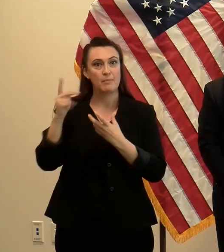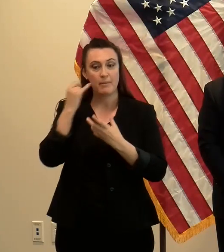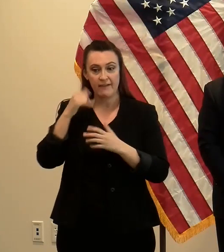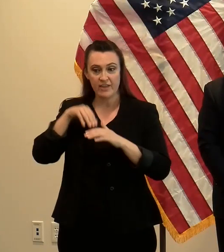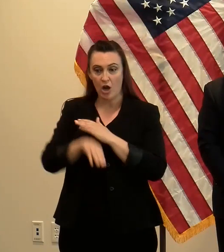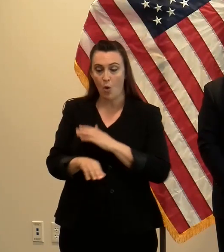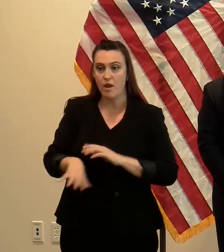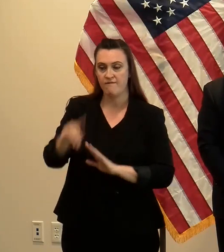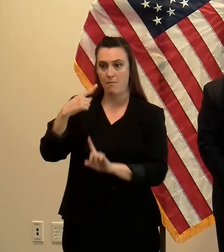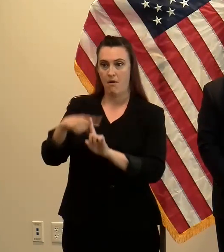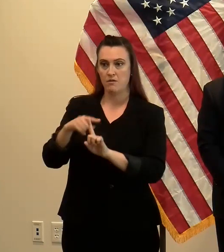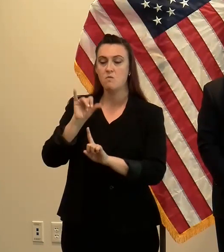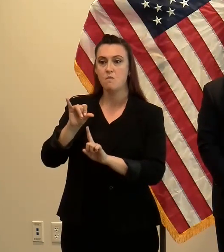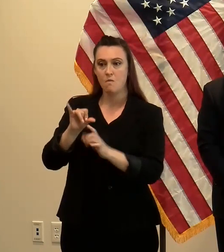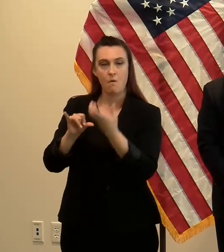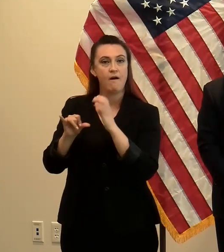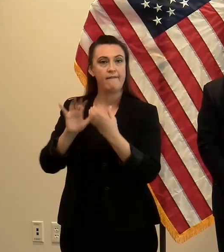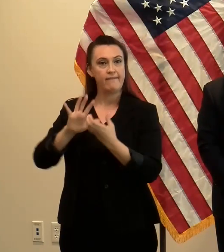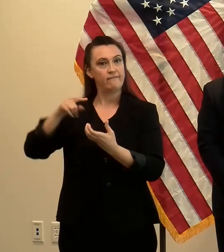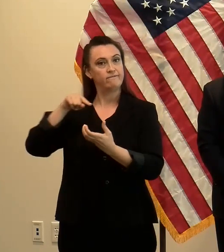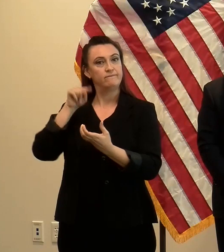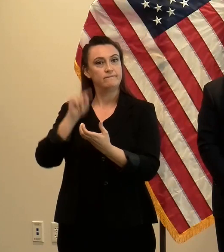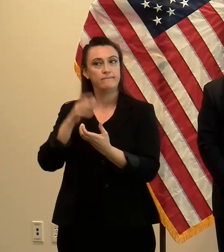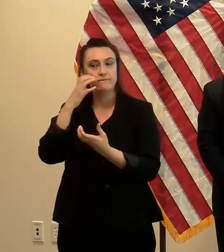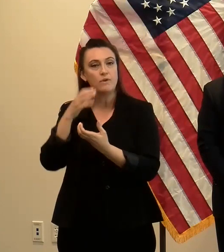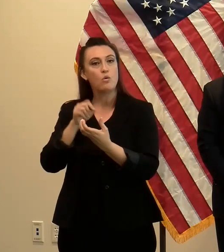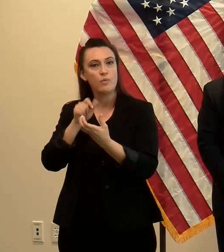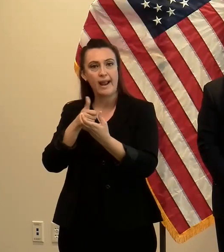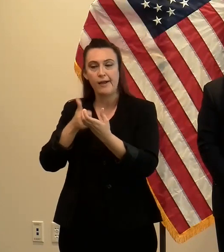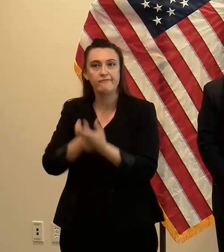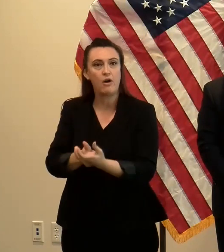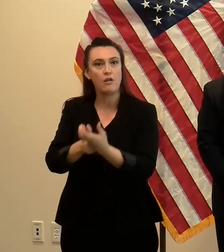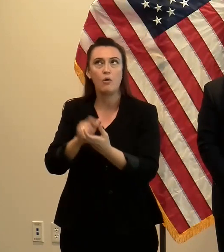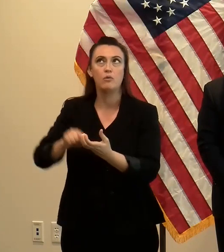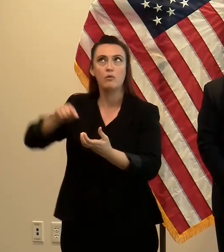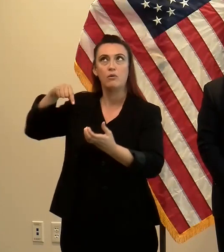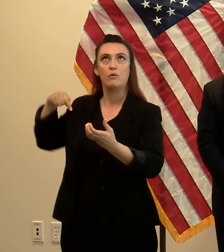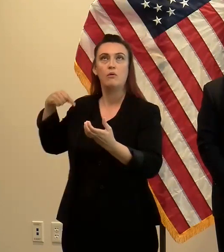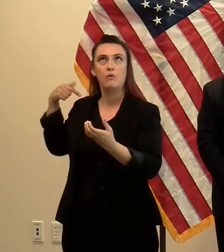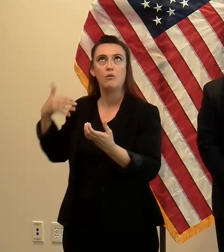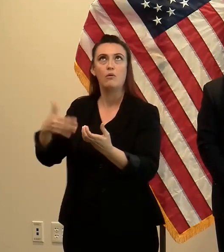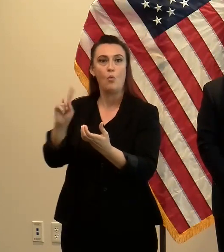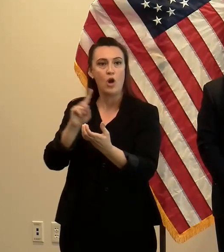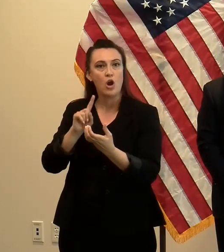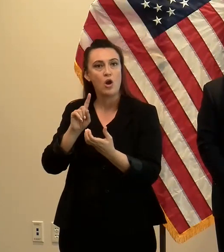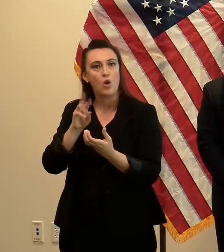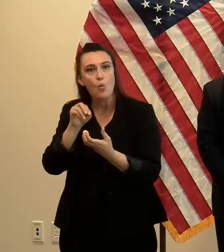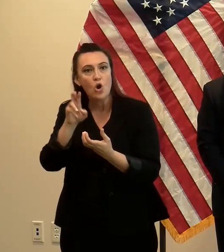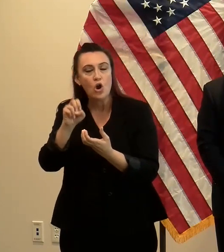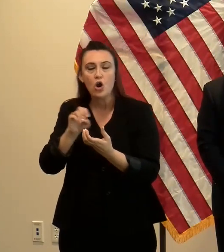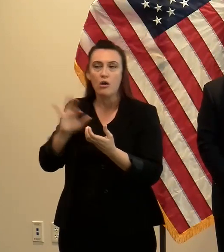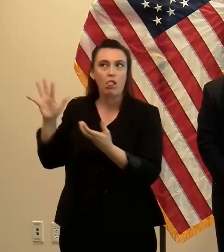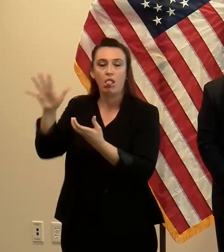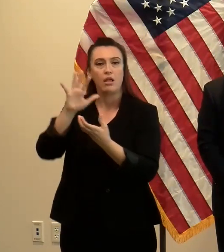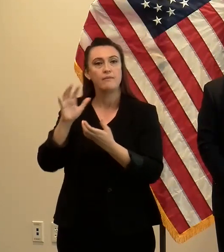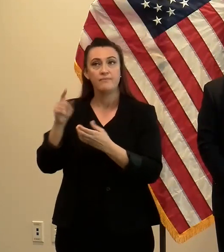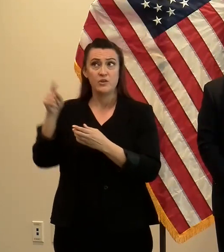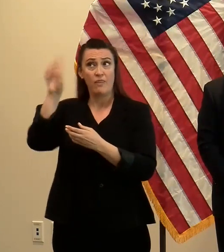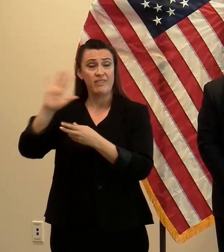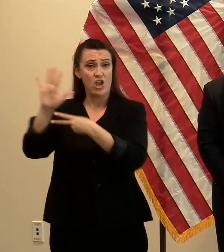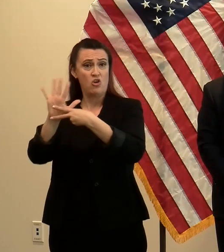they've tested positively, so that you can track this down. But I think testing is the next thing that's going to be the most